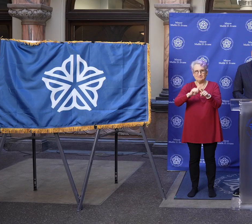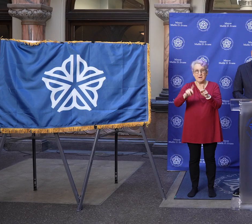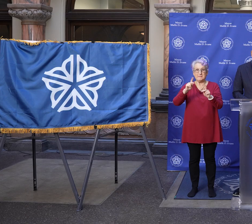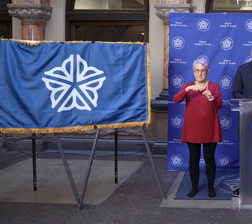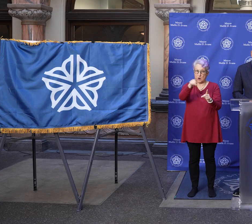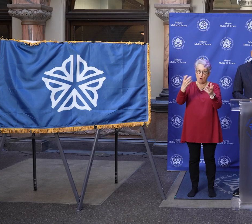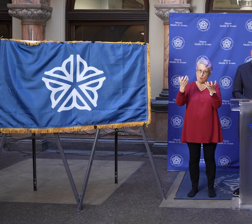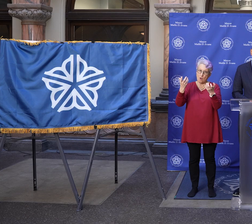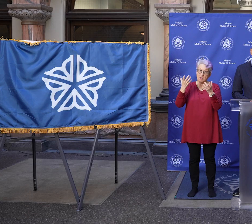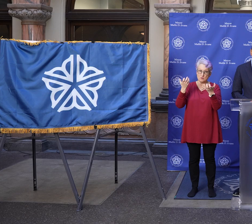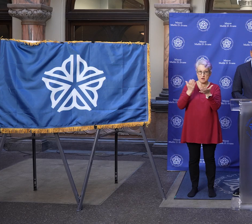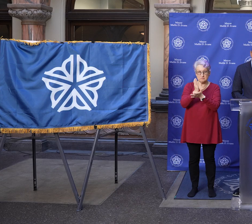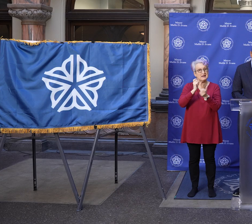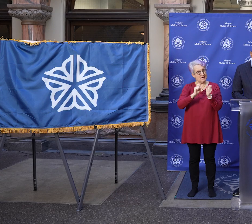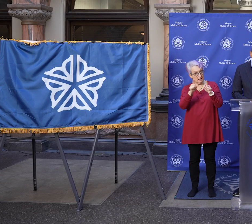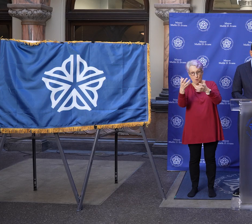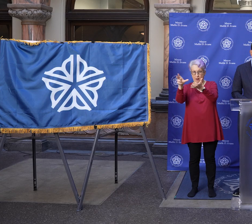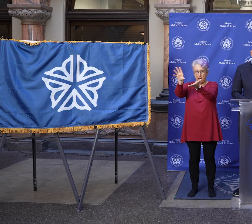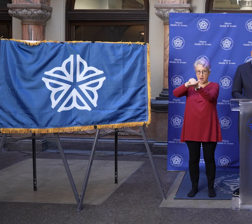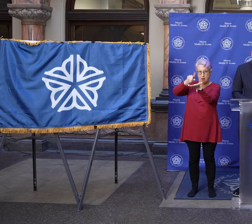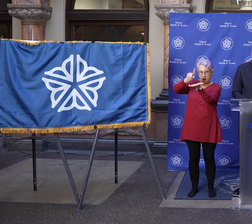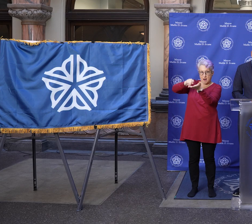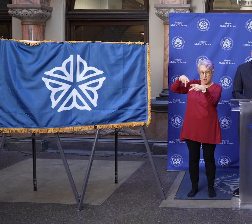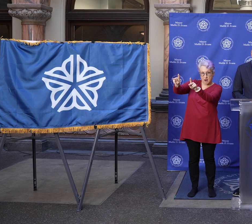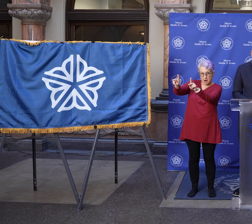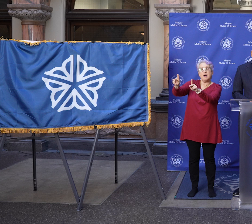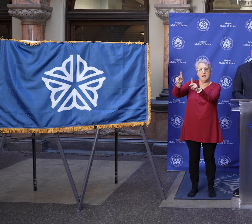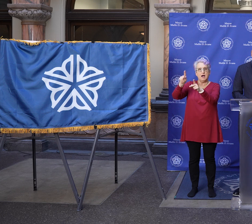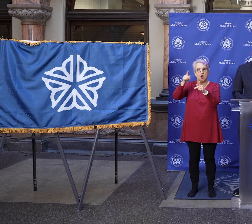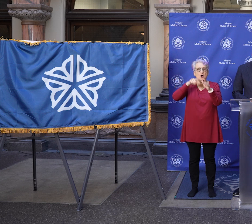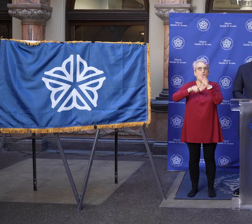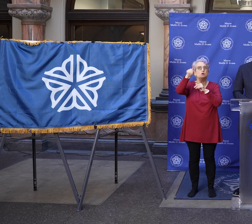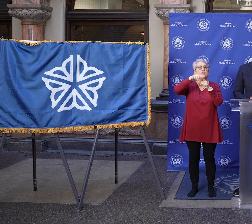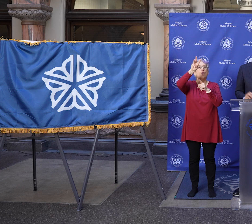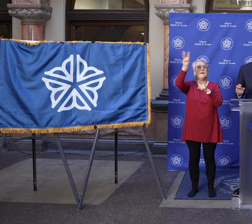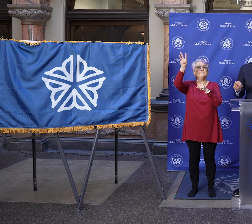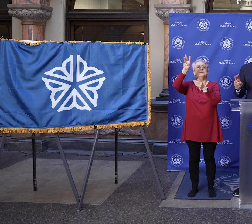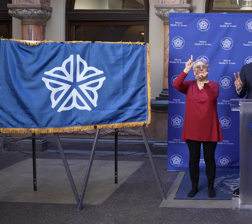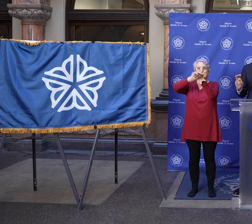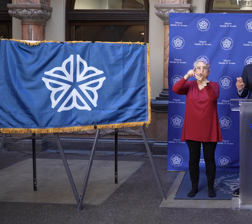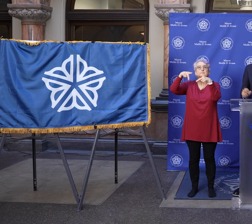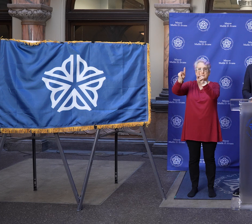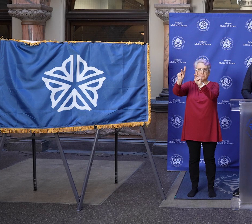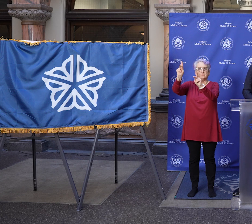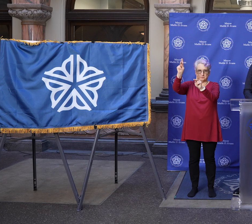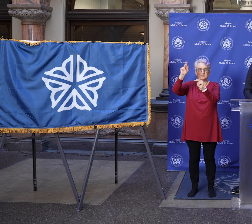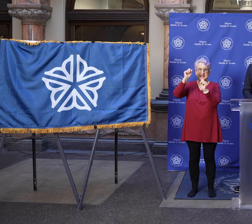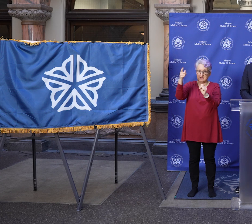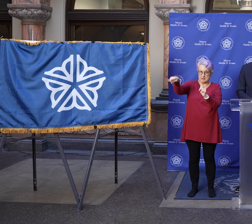website, and we'll be adding more information there in the coming months for those who like to participate in Flower